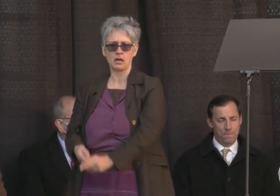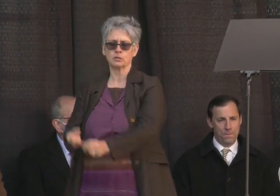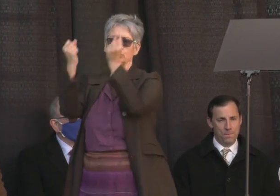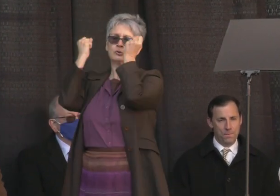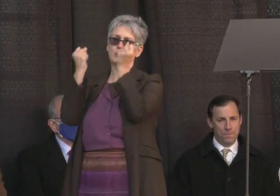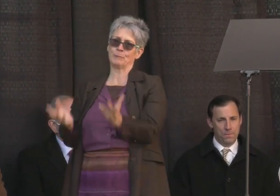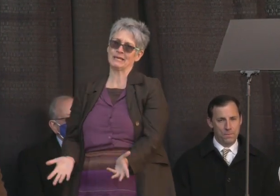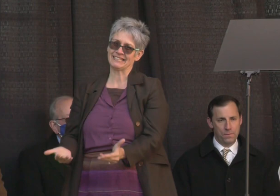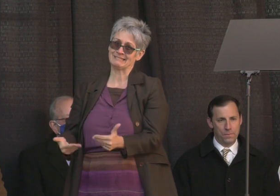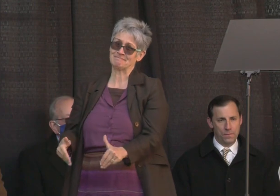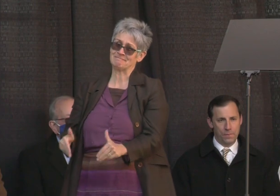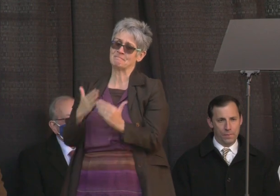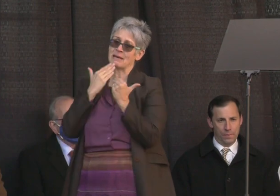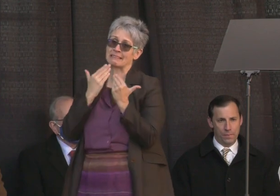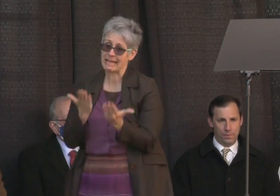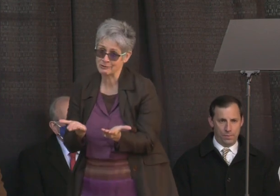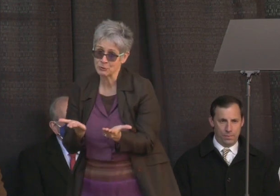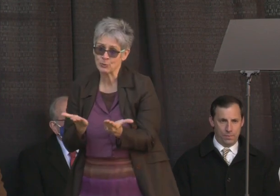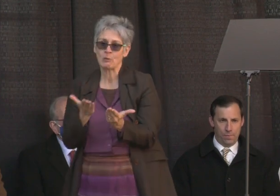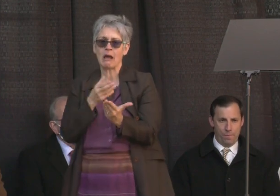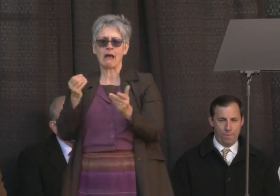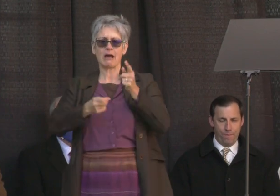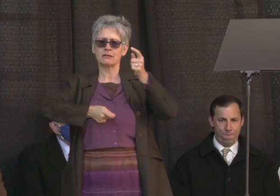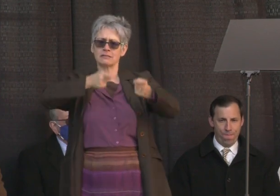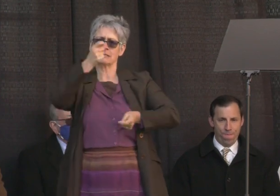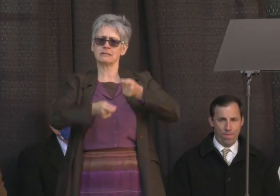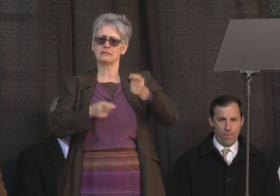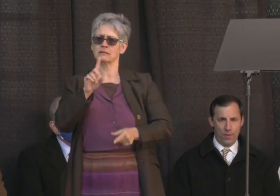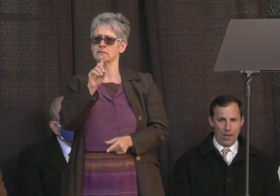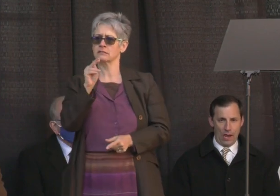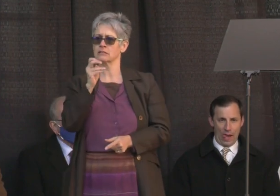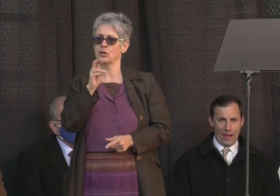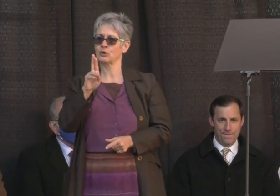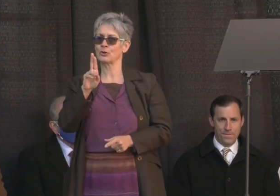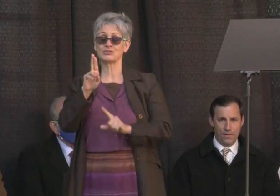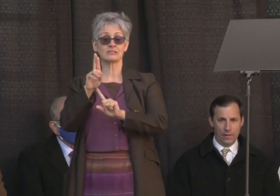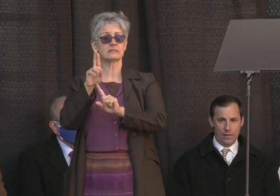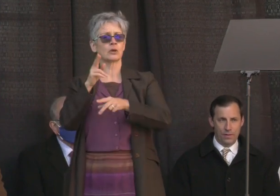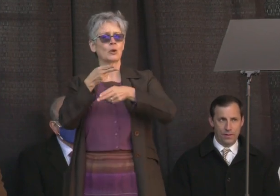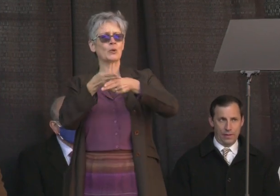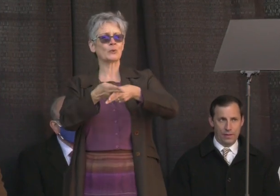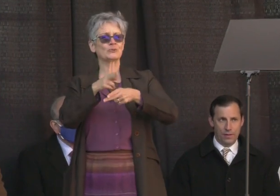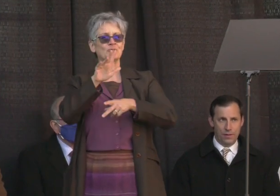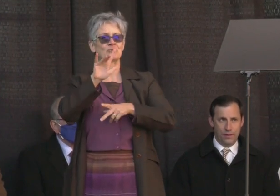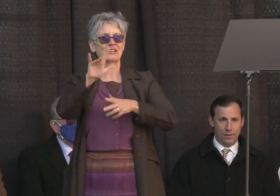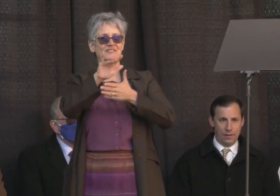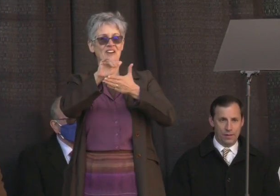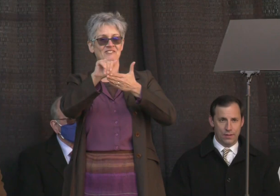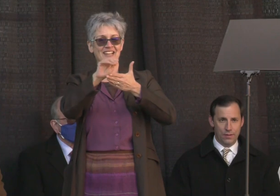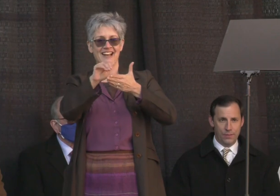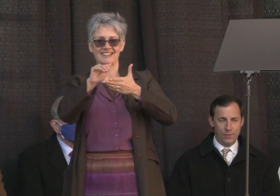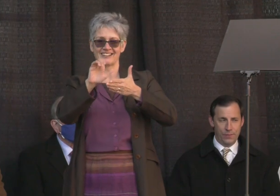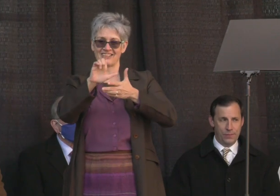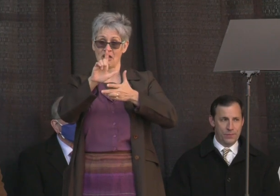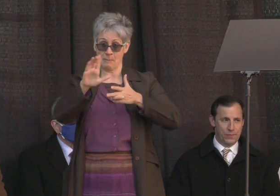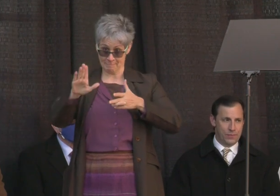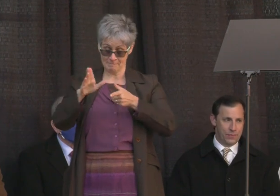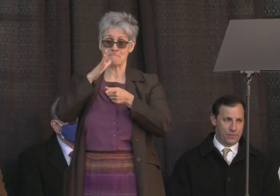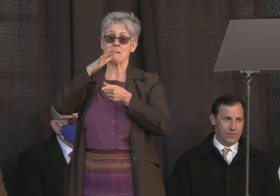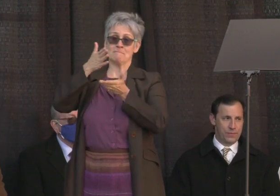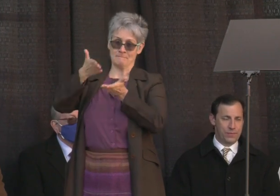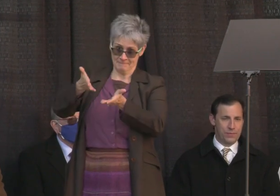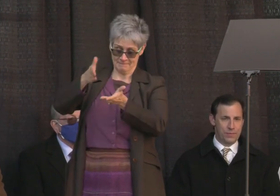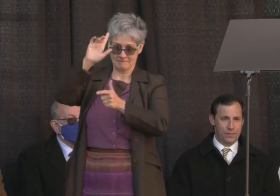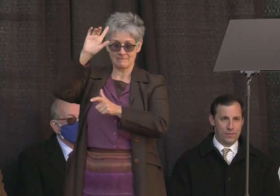And I also want to thank our donors and our members of our $25 club, which was spearheaded by my mom, and